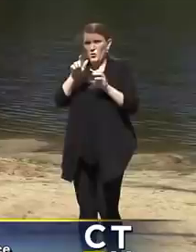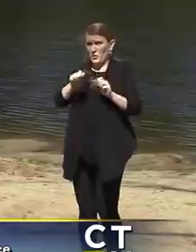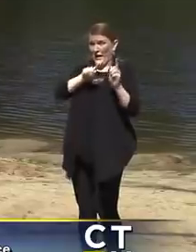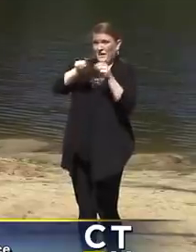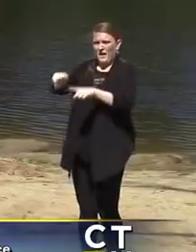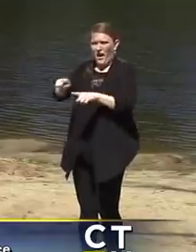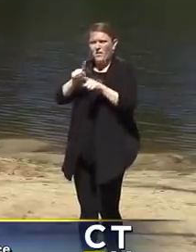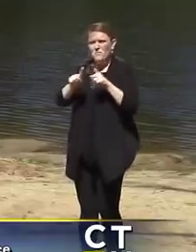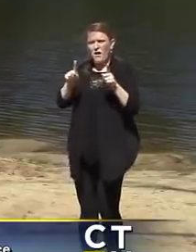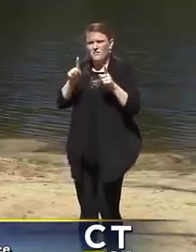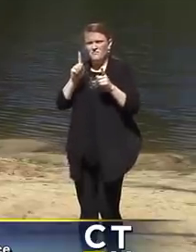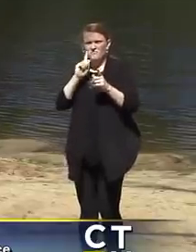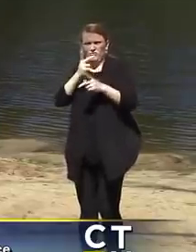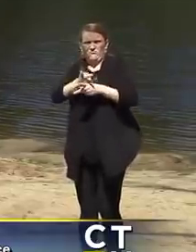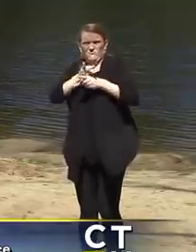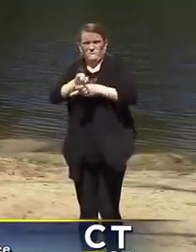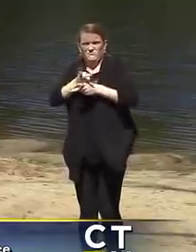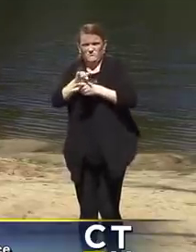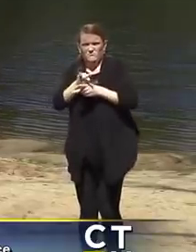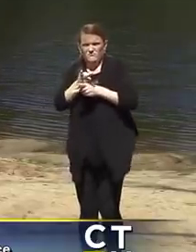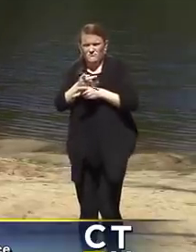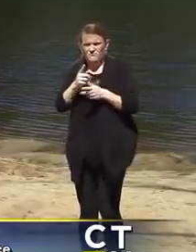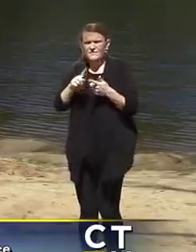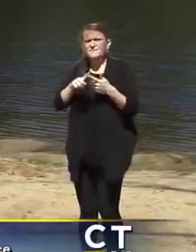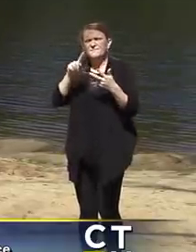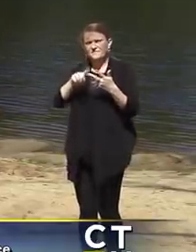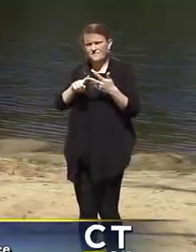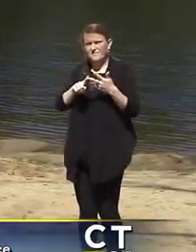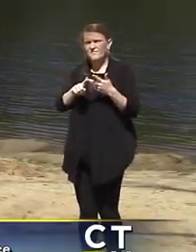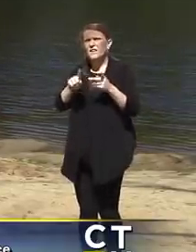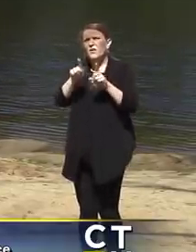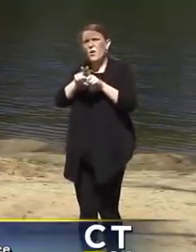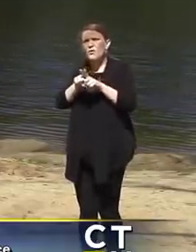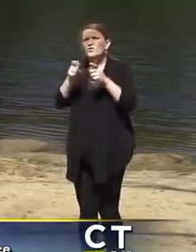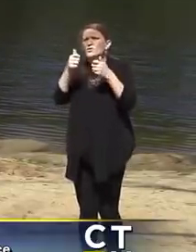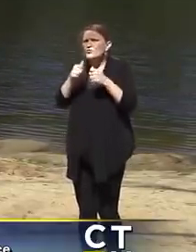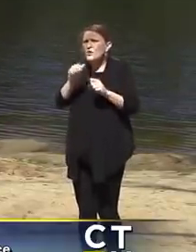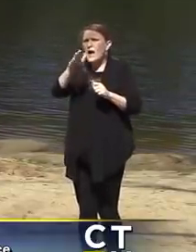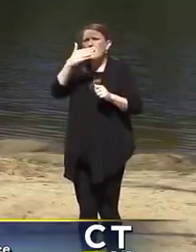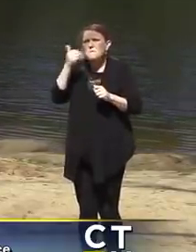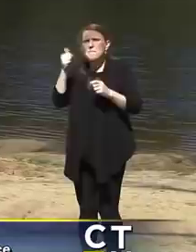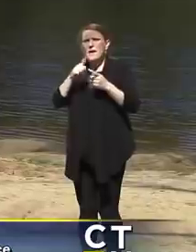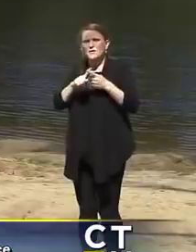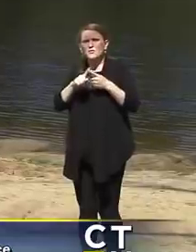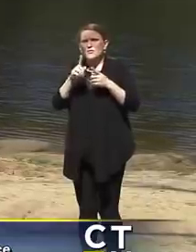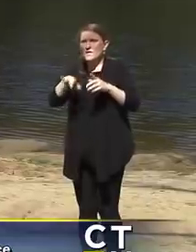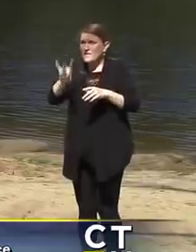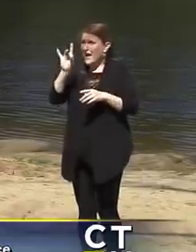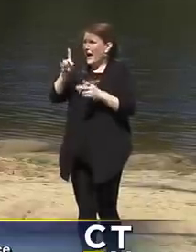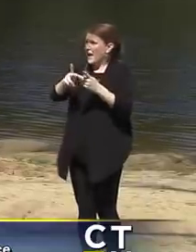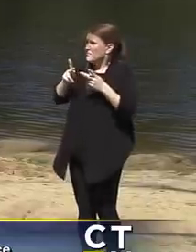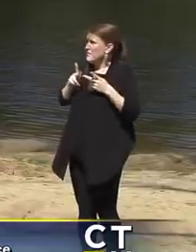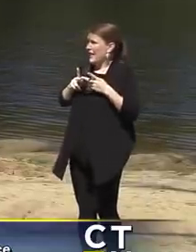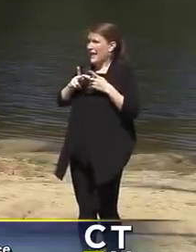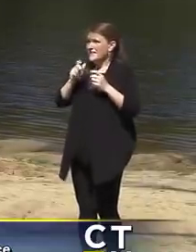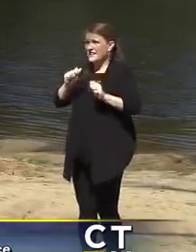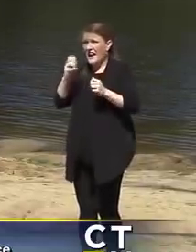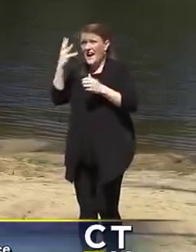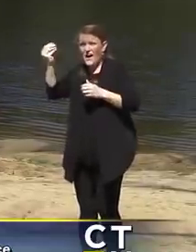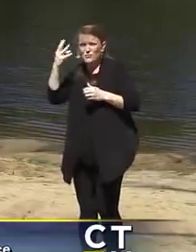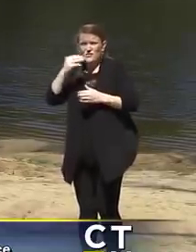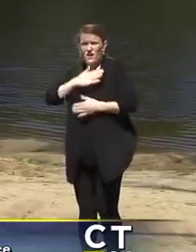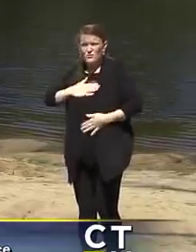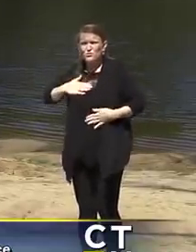as well. Number two, recreate close to home. As the governor said, we are so blessed in the state to have a park